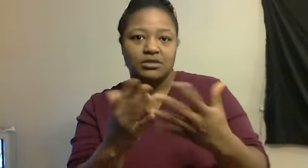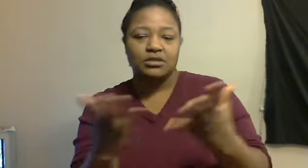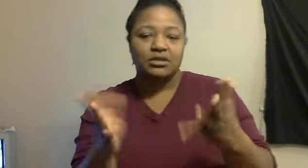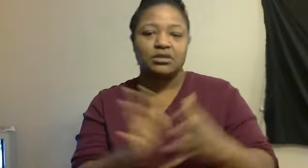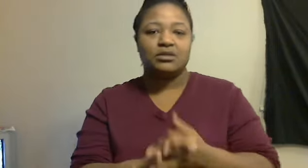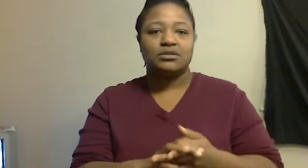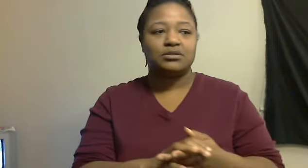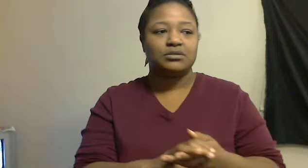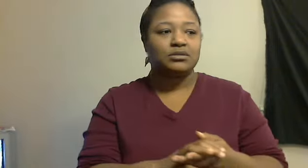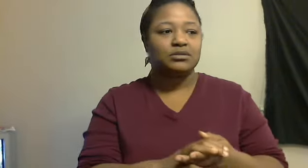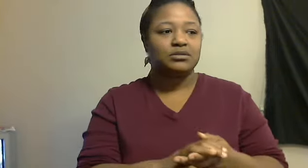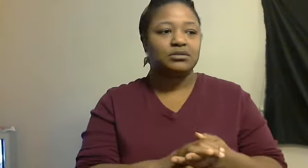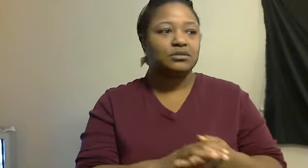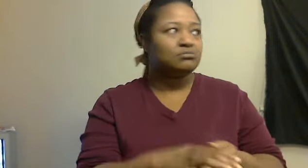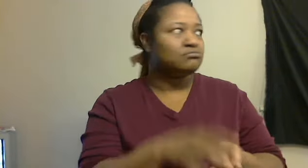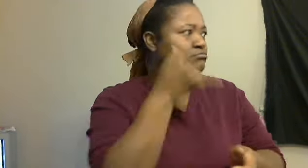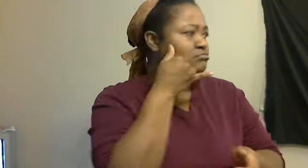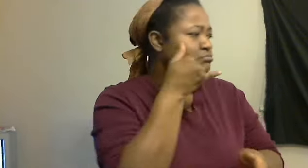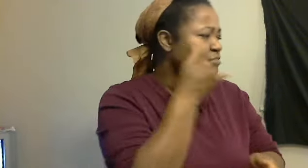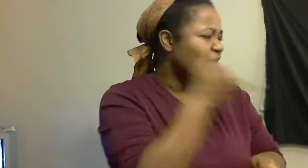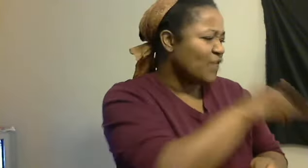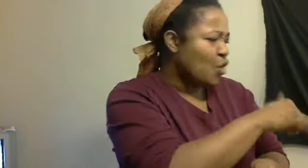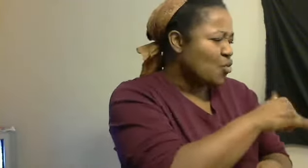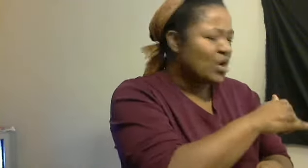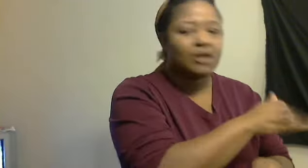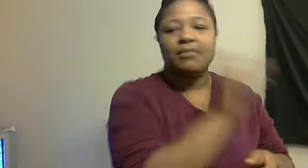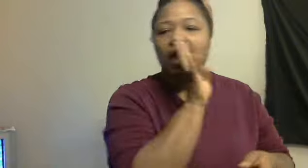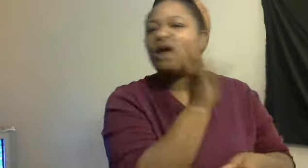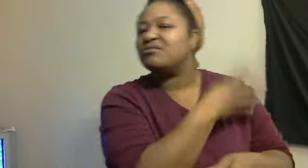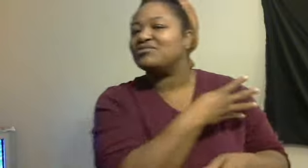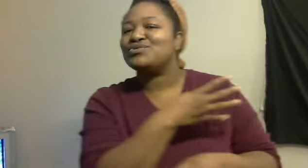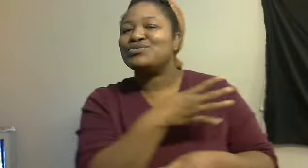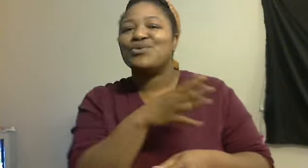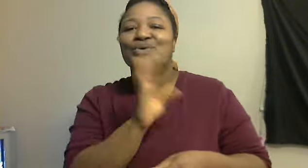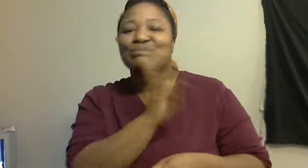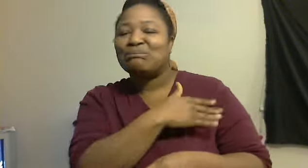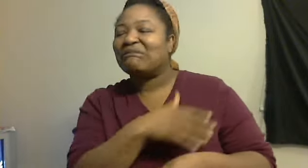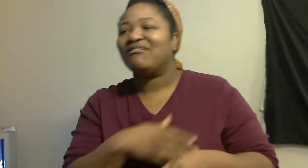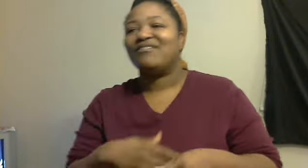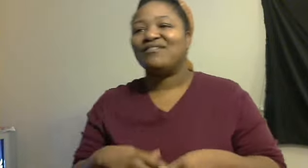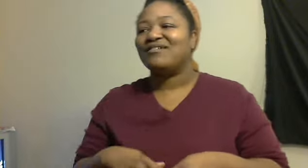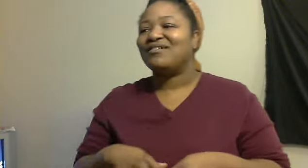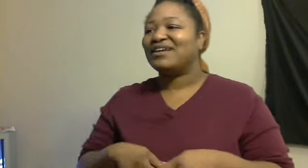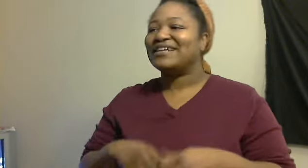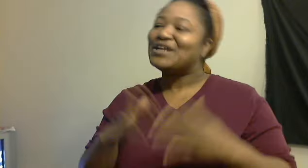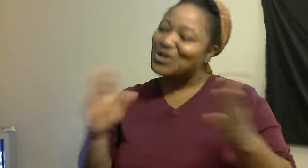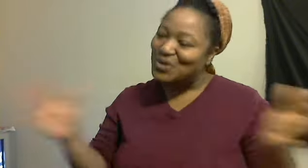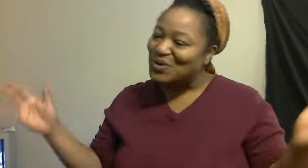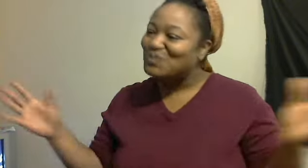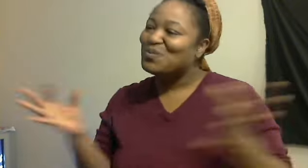but I'm going to ignore the phone because you're more important. So, okay, let's start at the 5. So we start at the